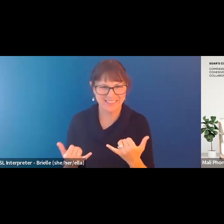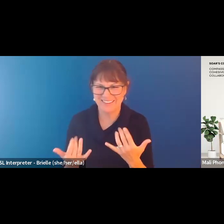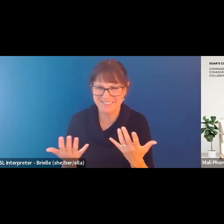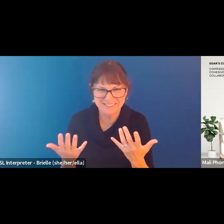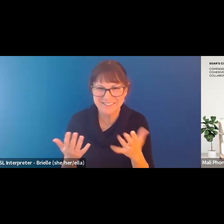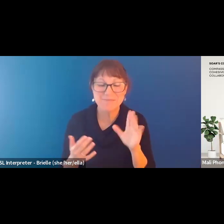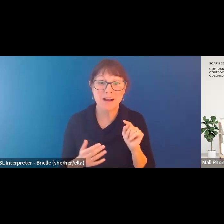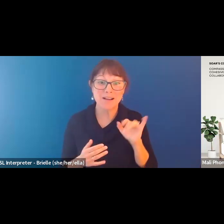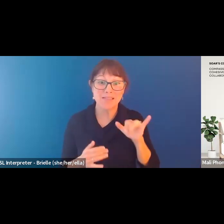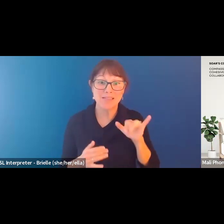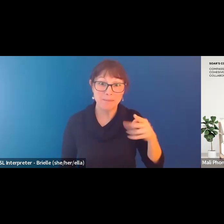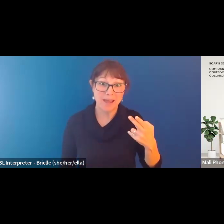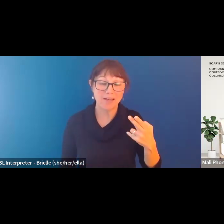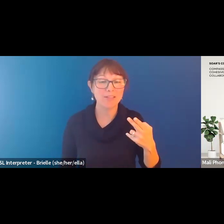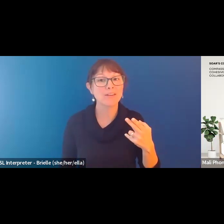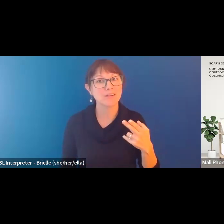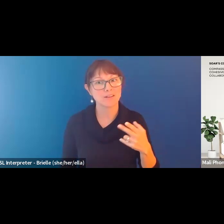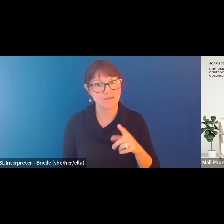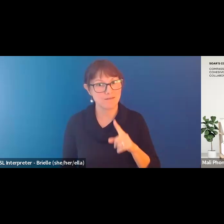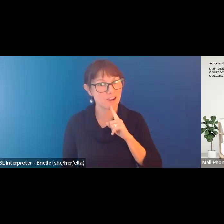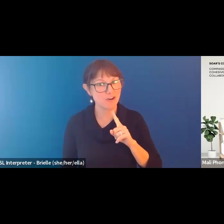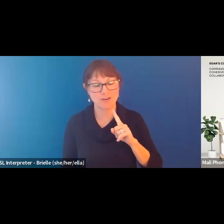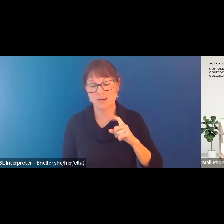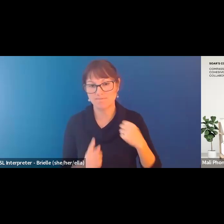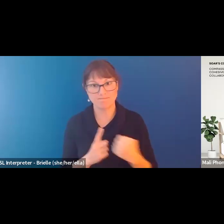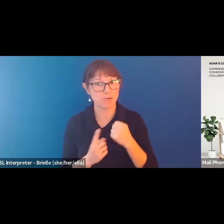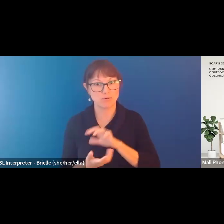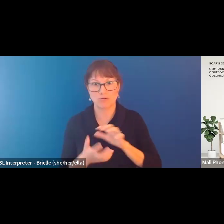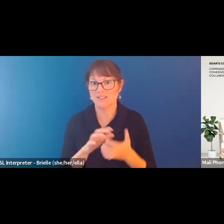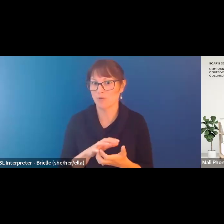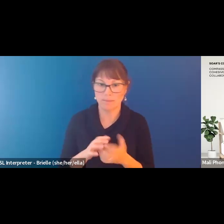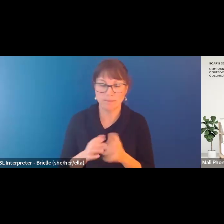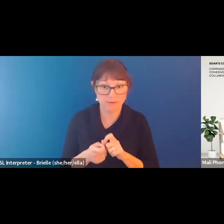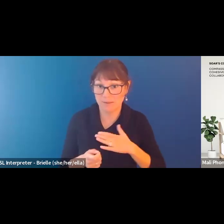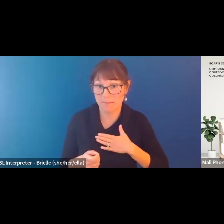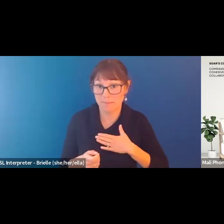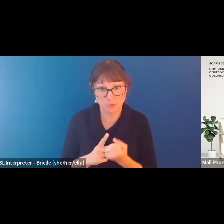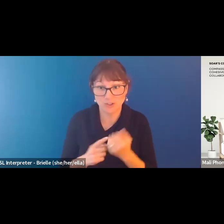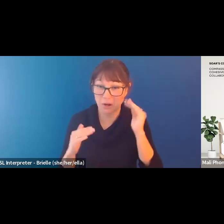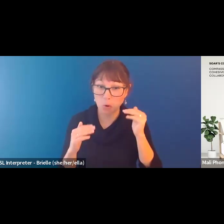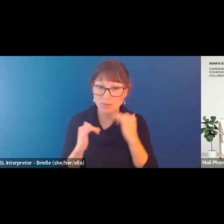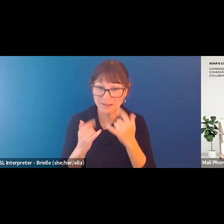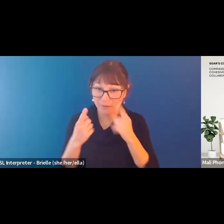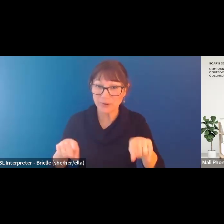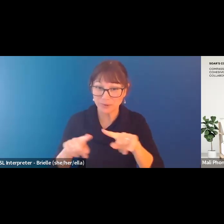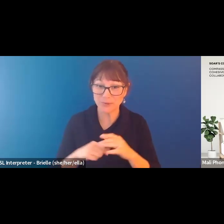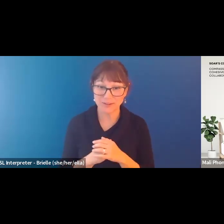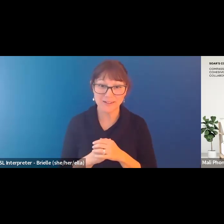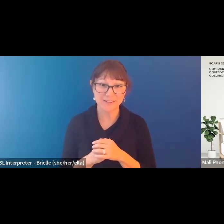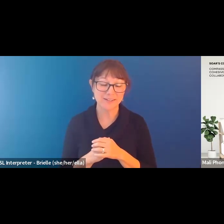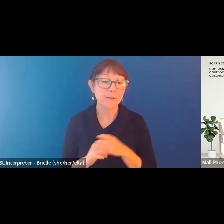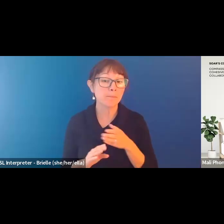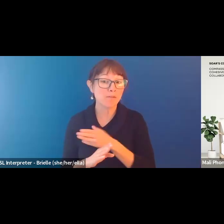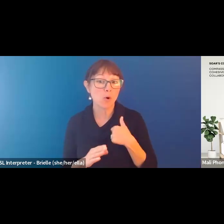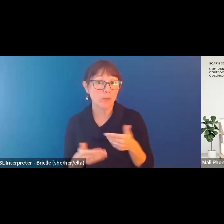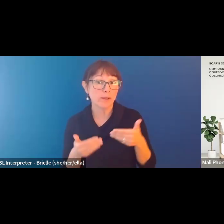the path has been incredibly transformative, at least in my case, and I hope for yours as well. Before